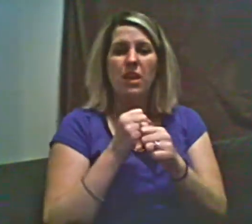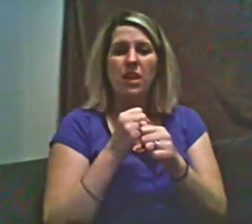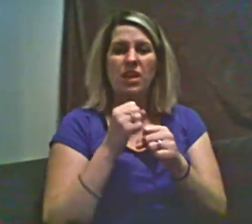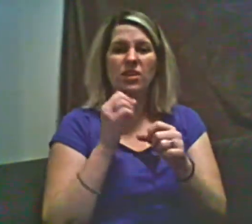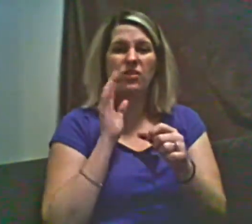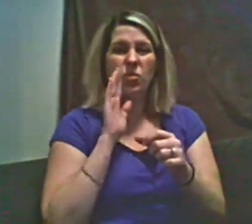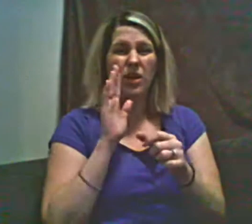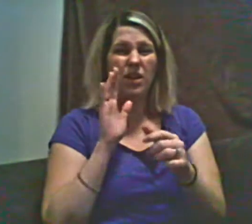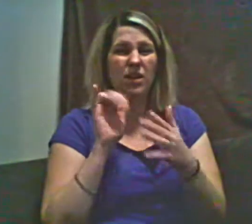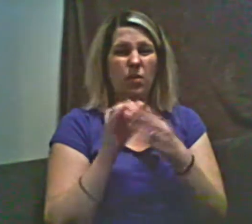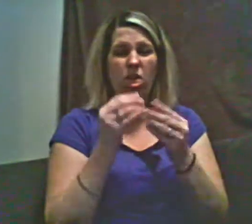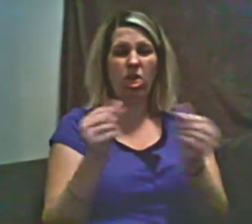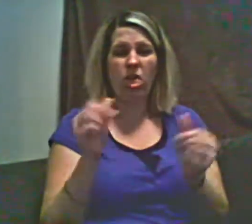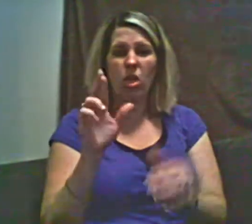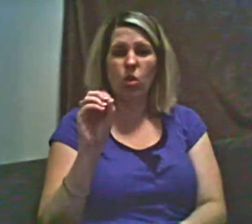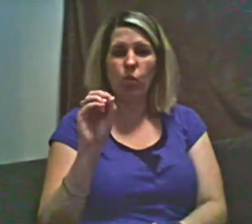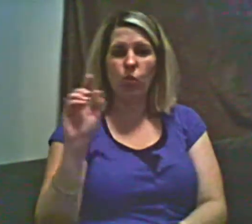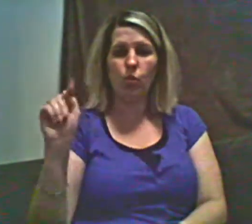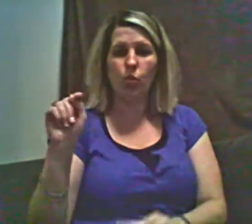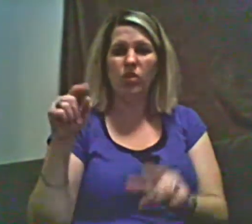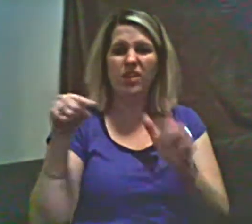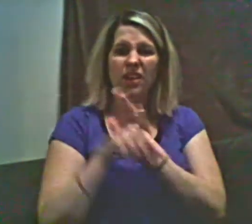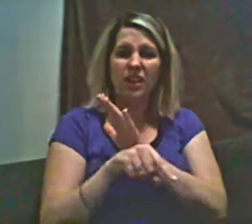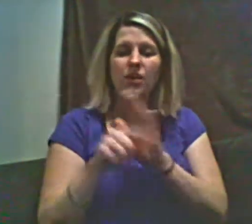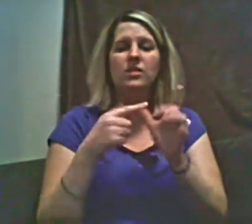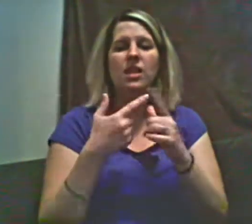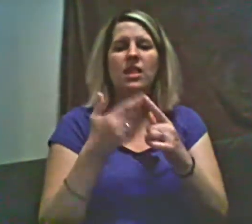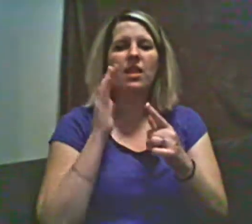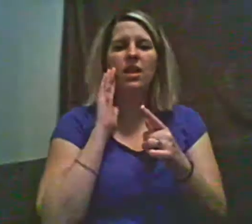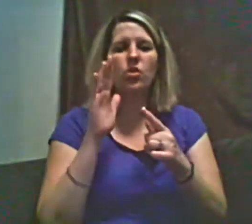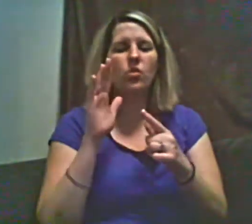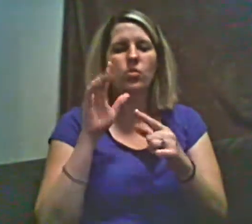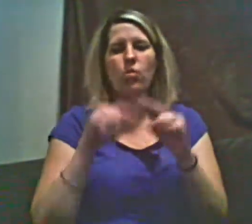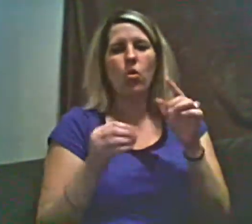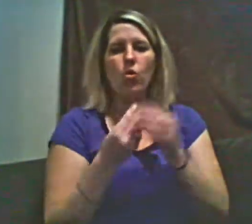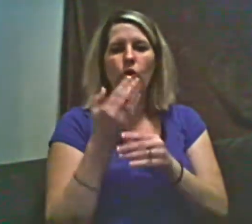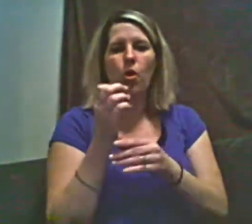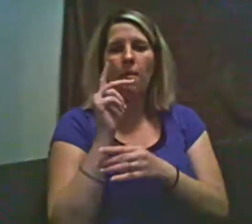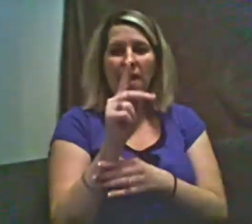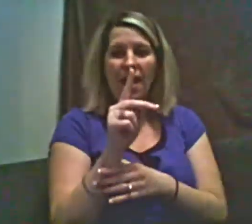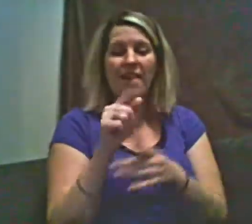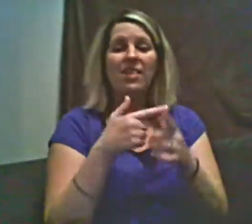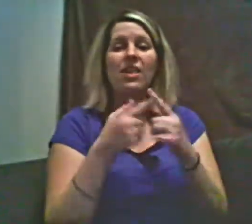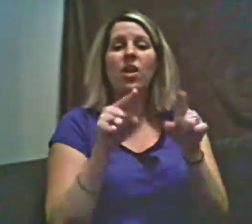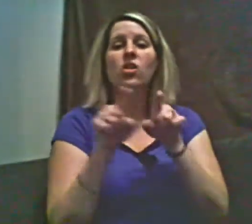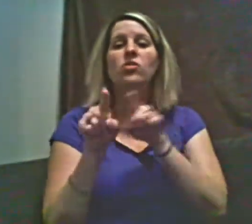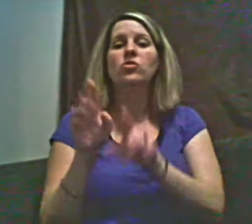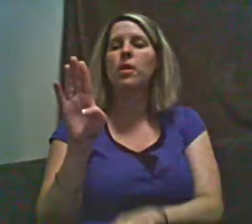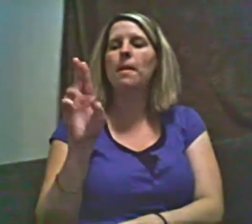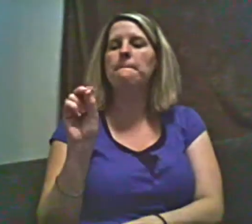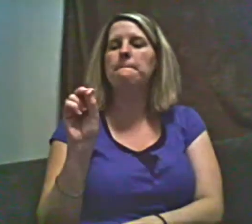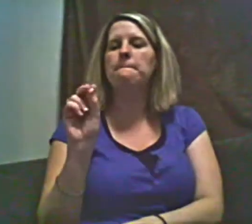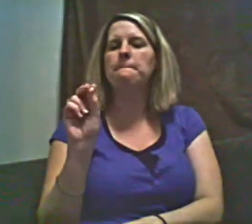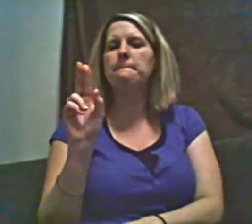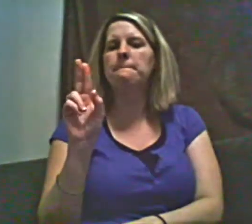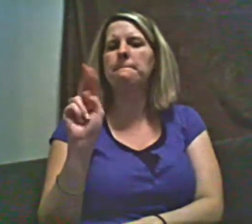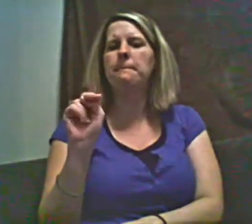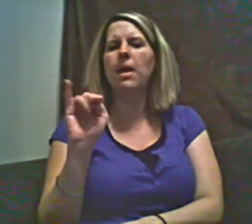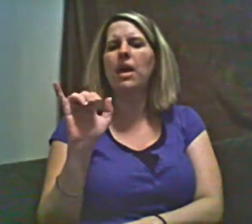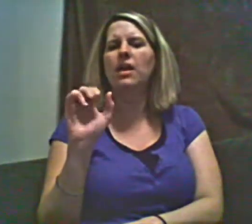modified bunionectomy, which would be on the fifth toe, or they can do something as serious as